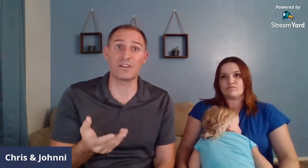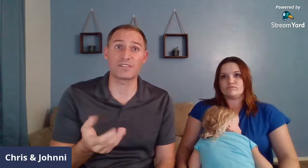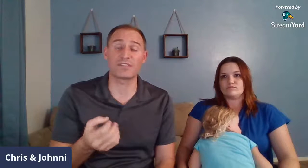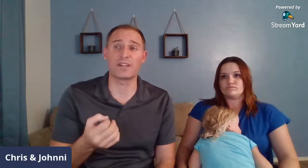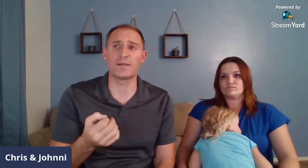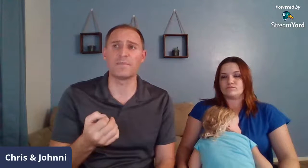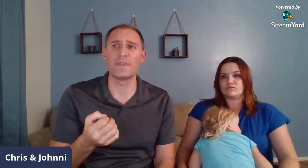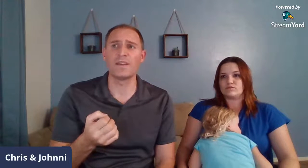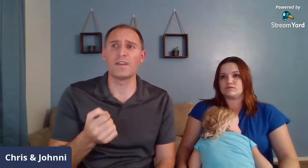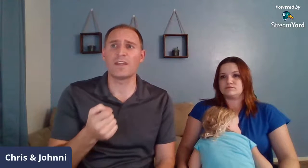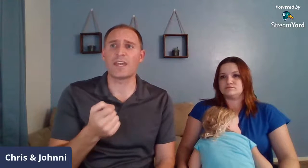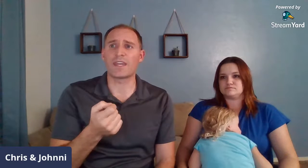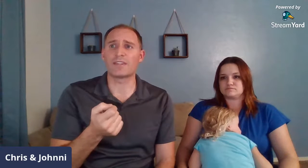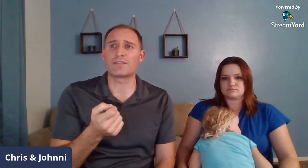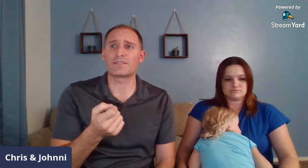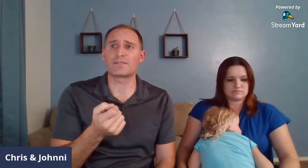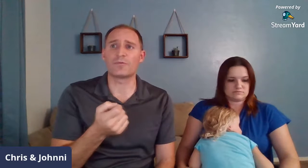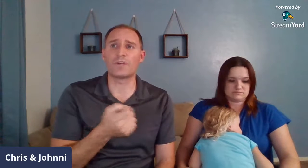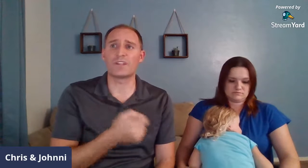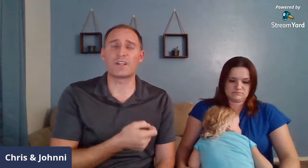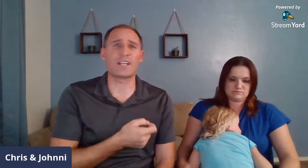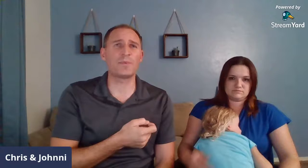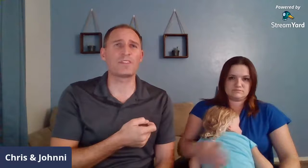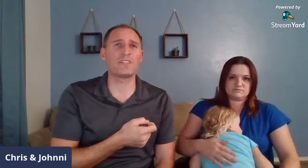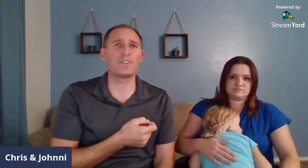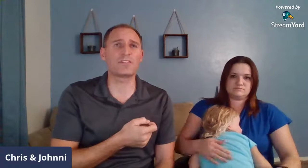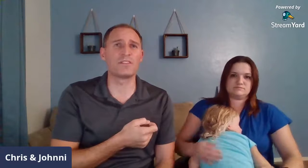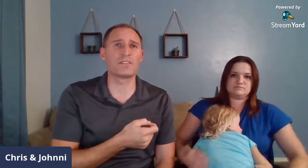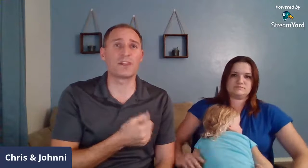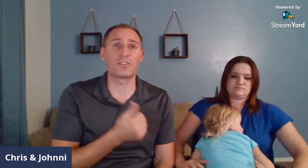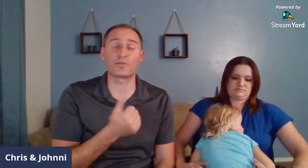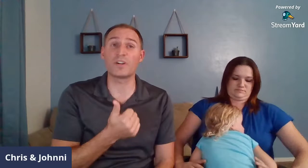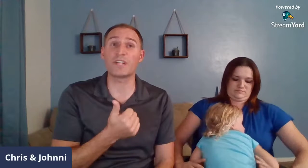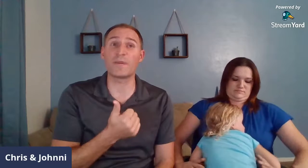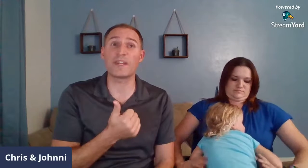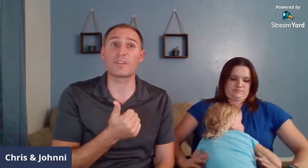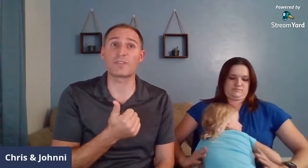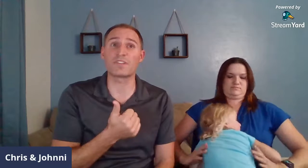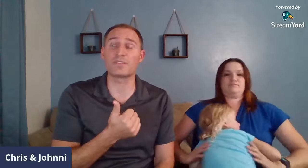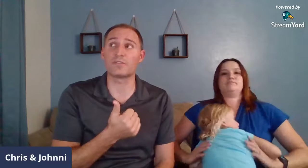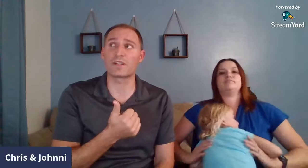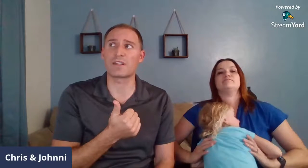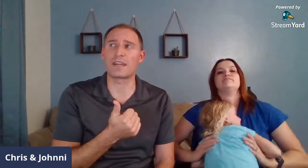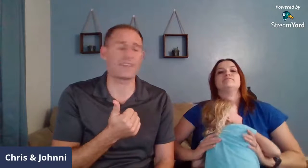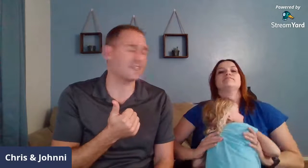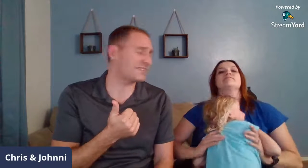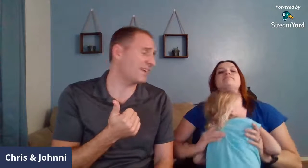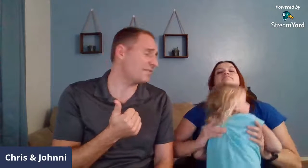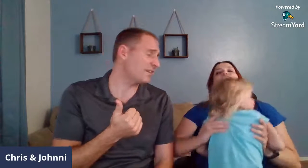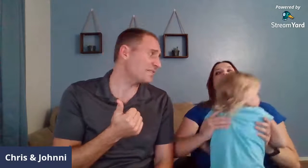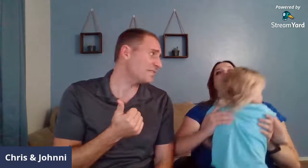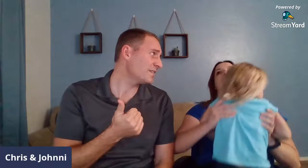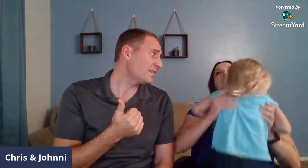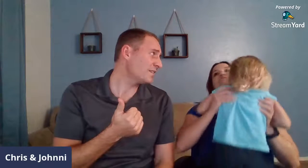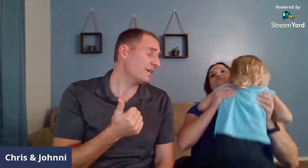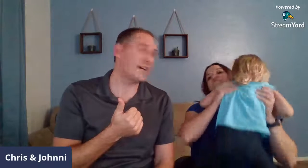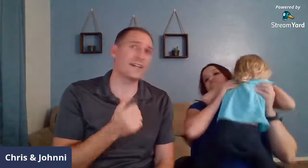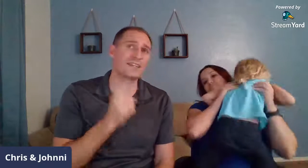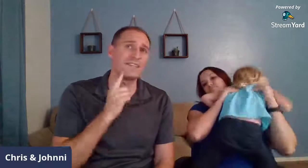songs. And a couple TV shows. There's one coming out really soon on, I think it's Netflix. It's